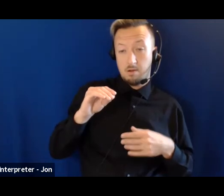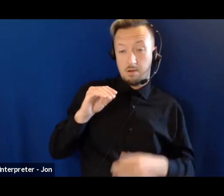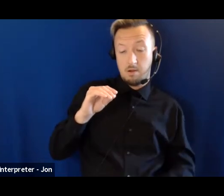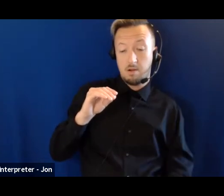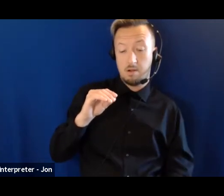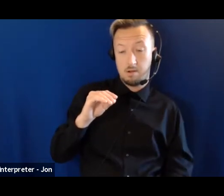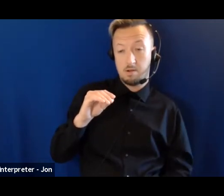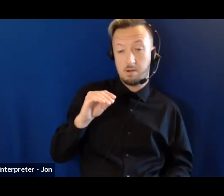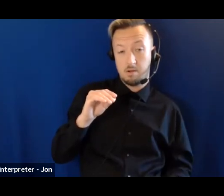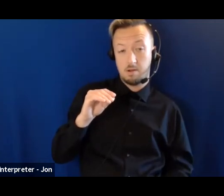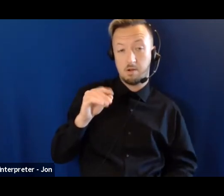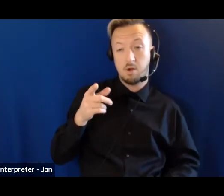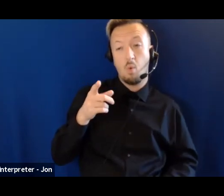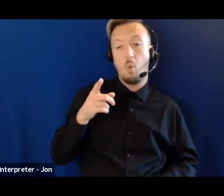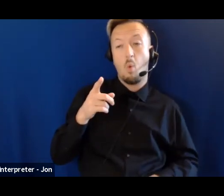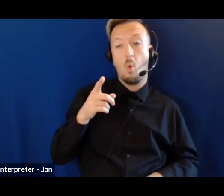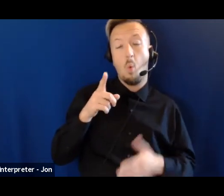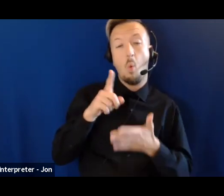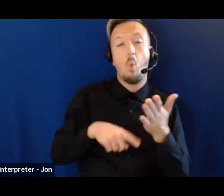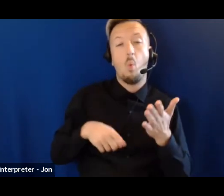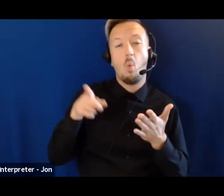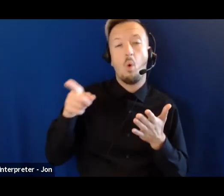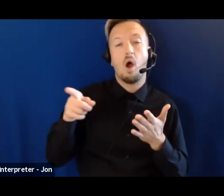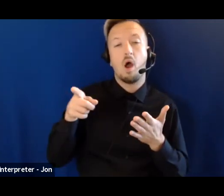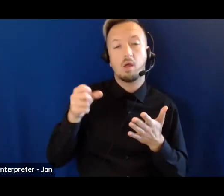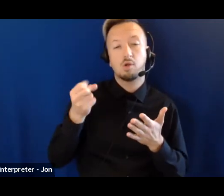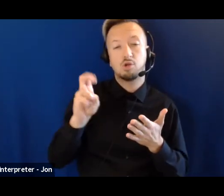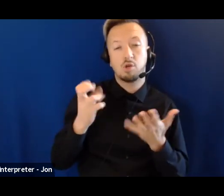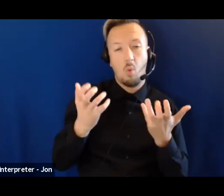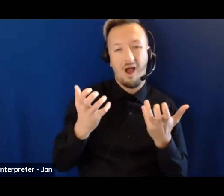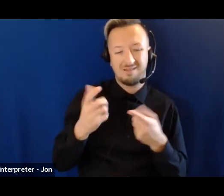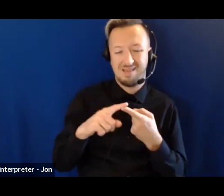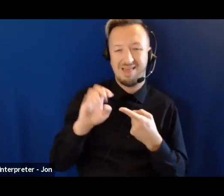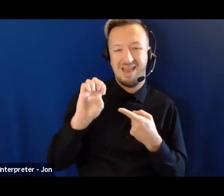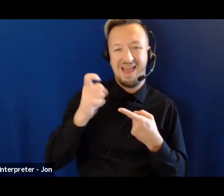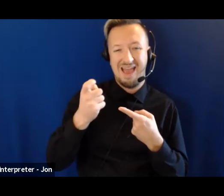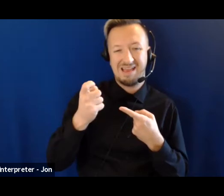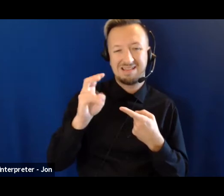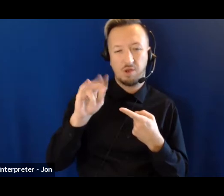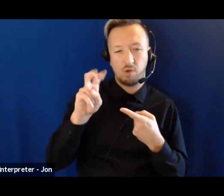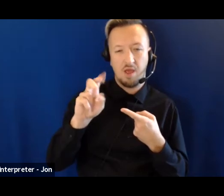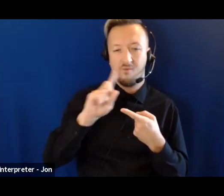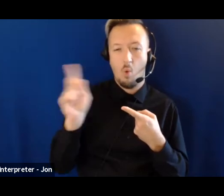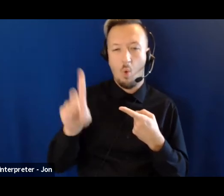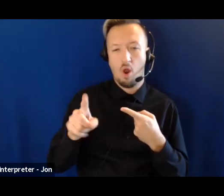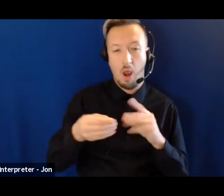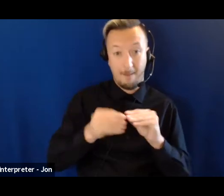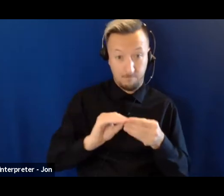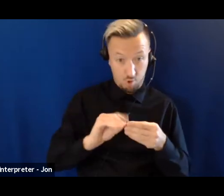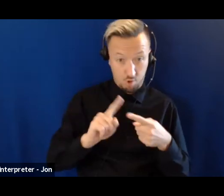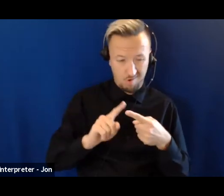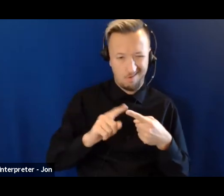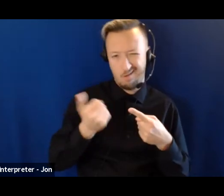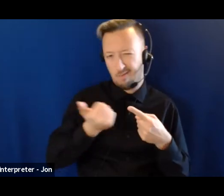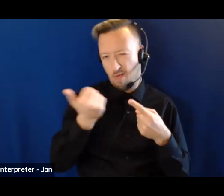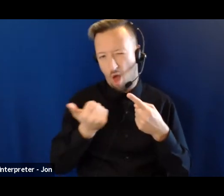what she probably wants is the executive order number. And whatever other detail you